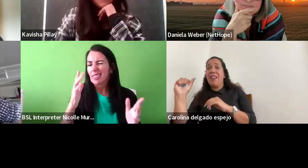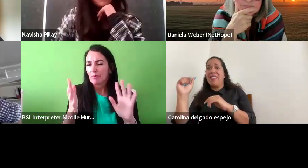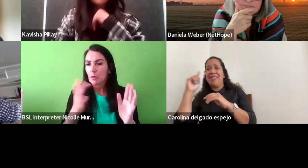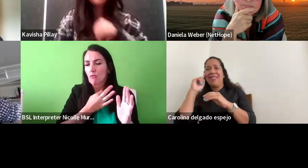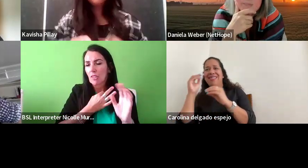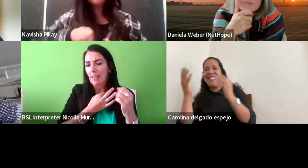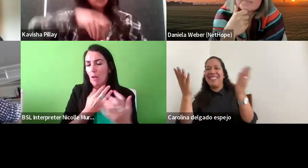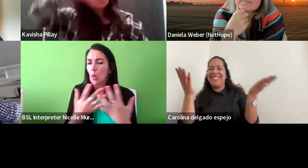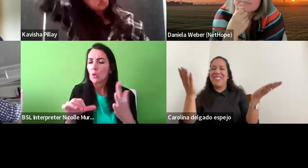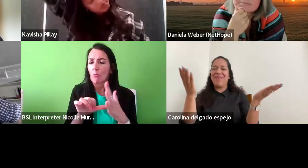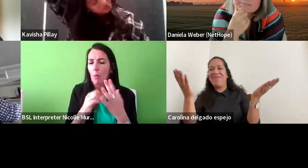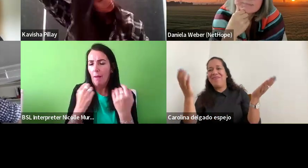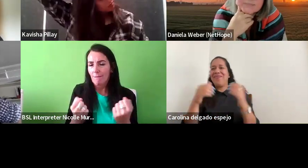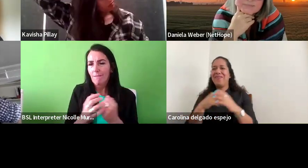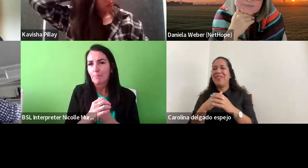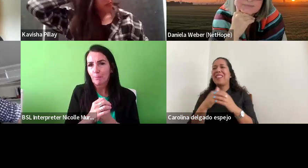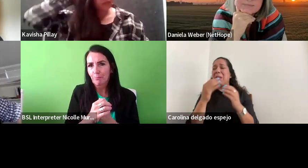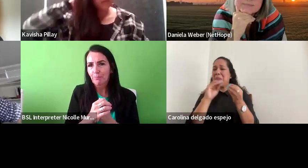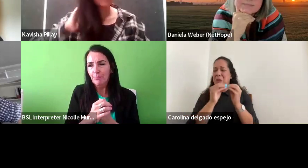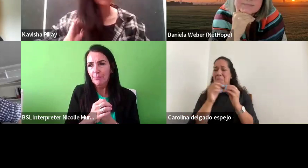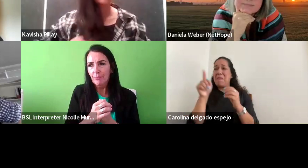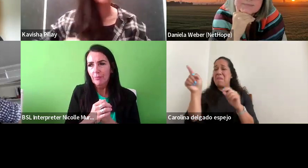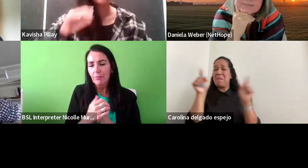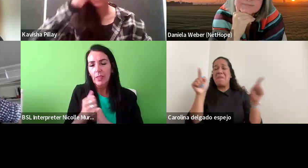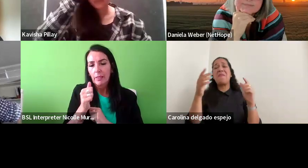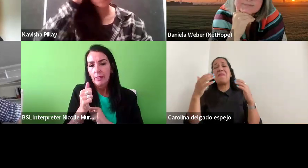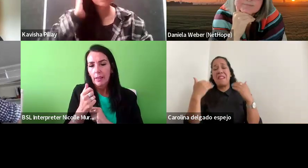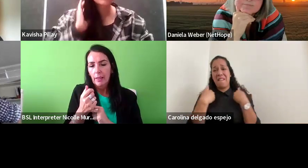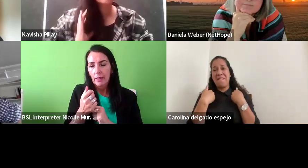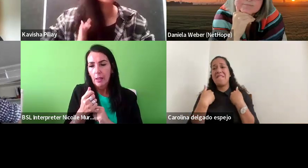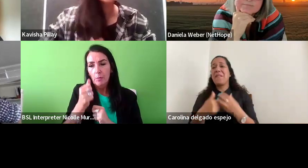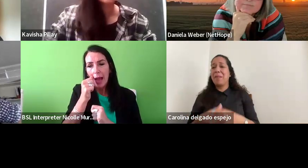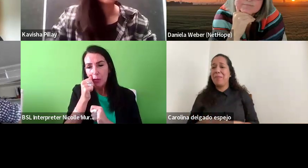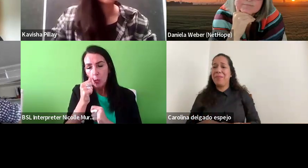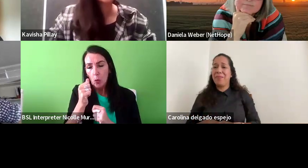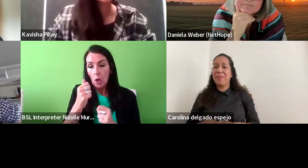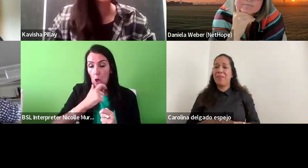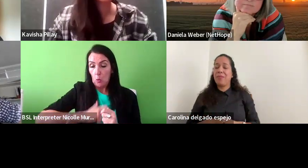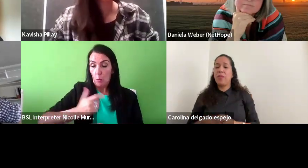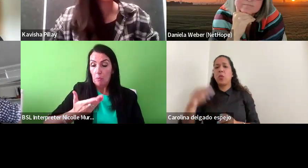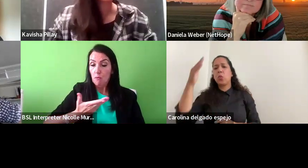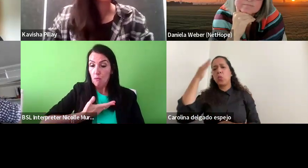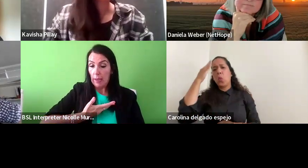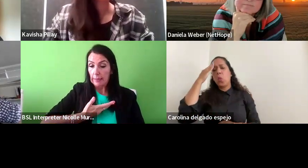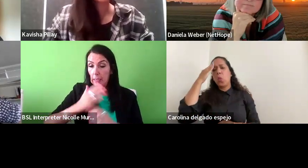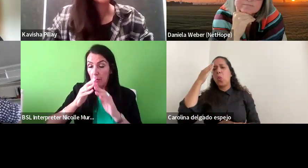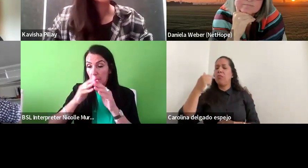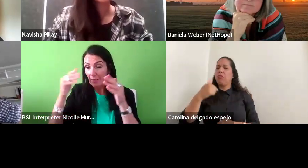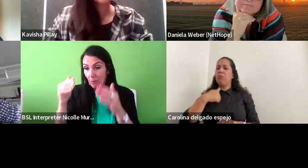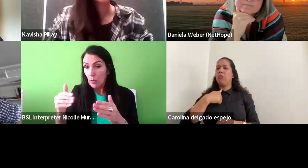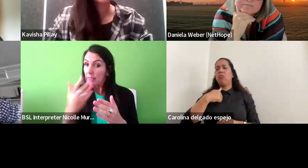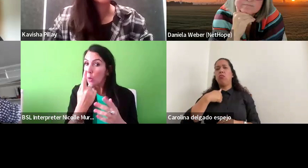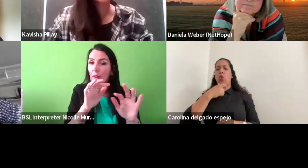lots of problems involved. I'm, of course, aware of some efforts, certainly on the human rights side, and I think they also referred to in the chat, and I'm